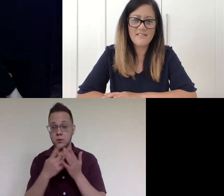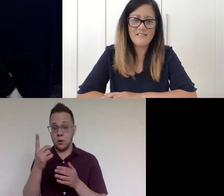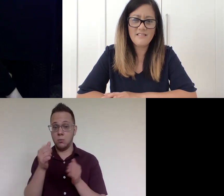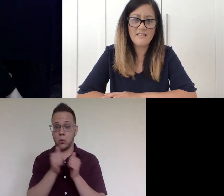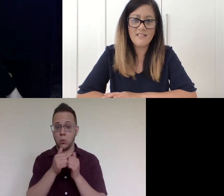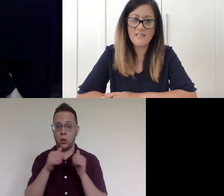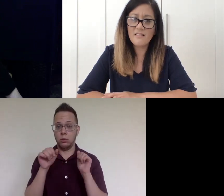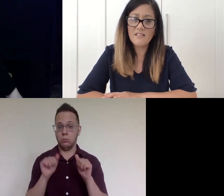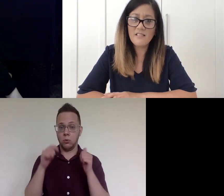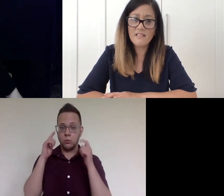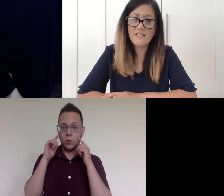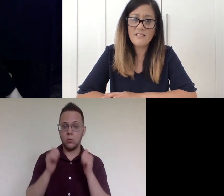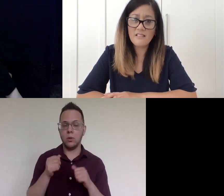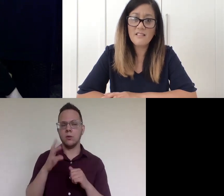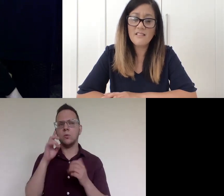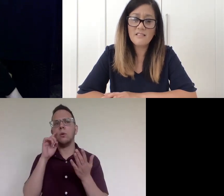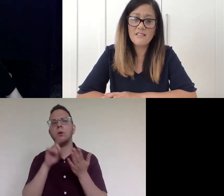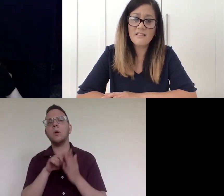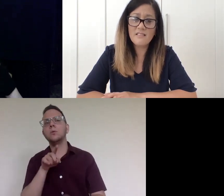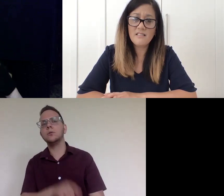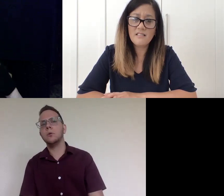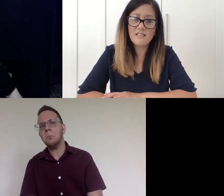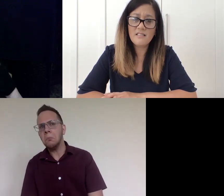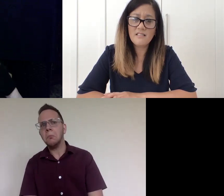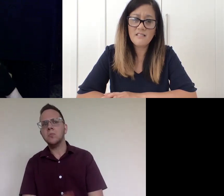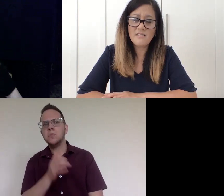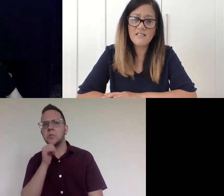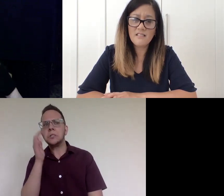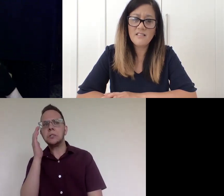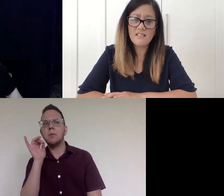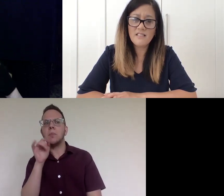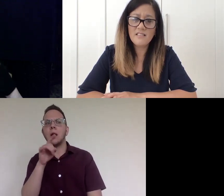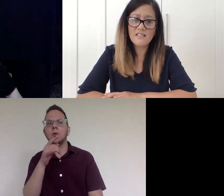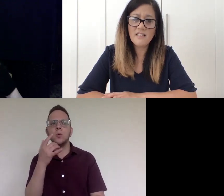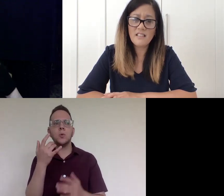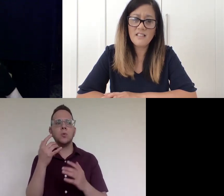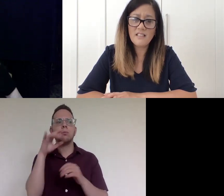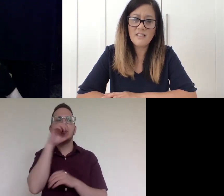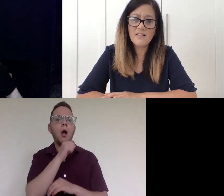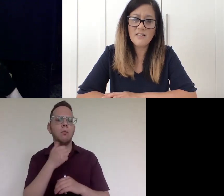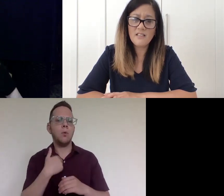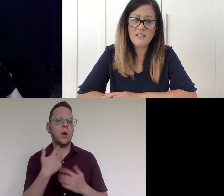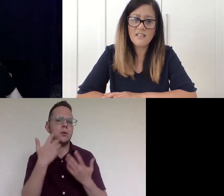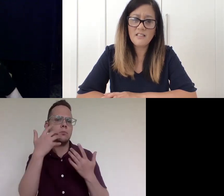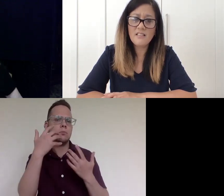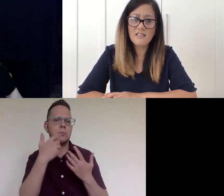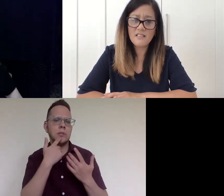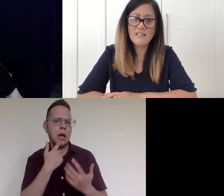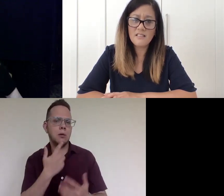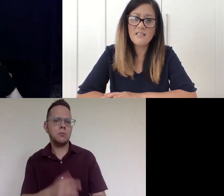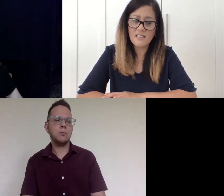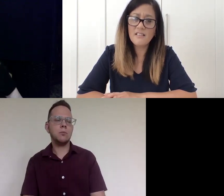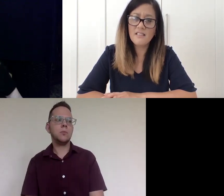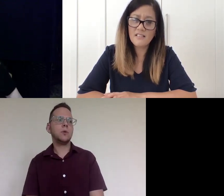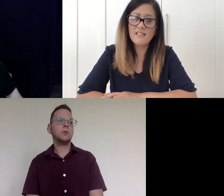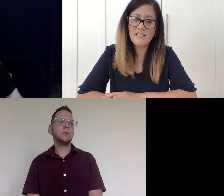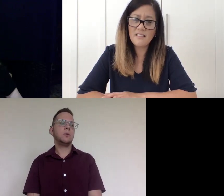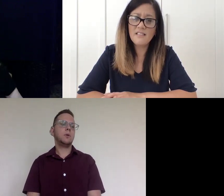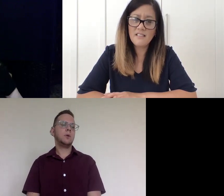suppose we identify someone who has a hearing loss. It appears that they're guessing at what I'm